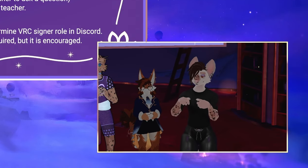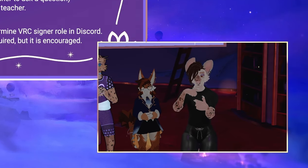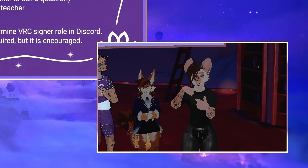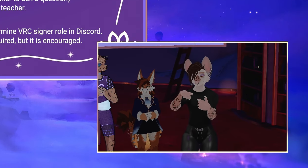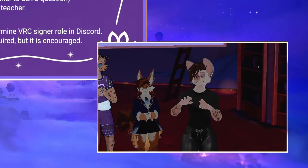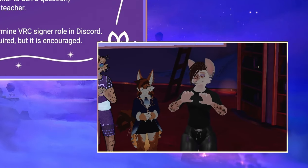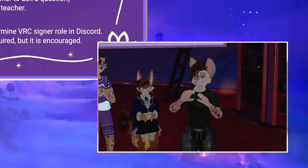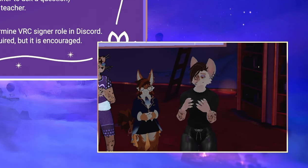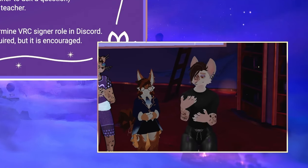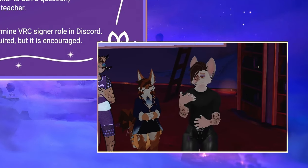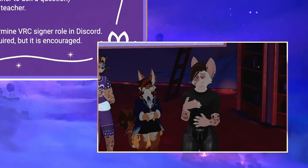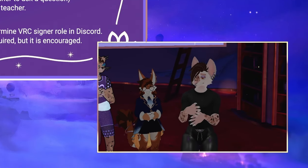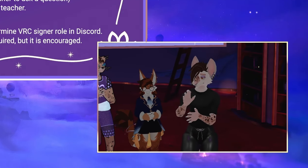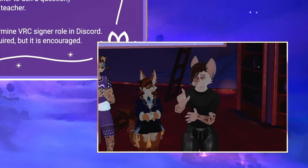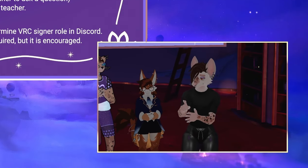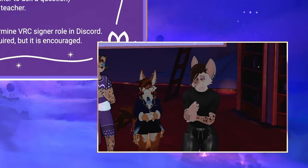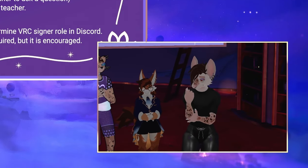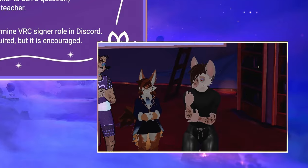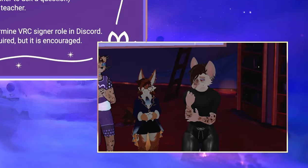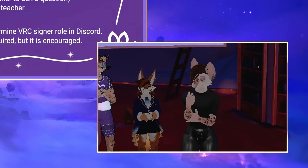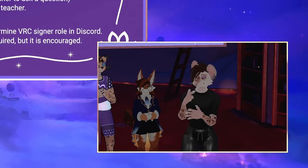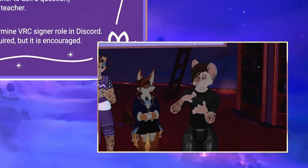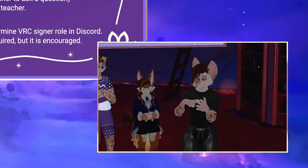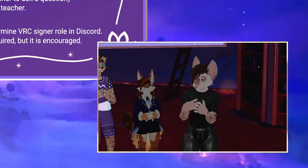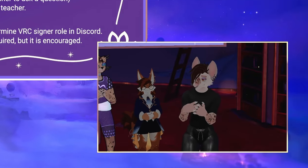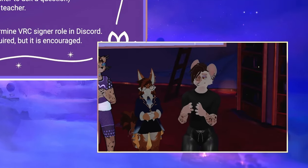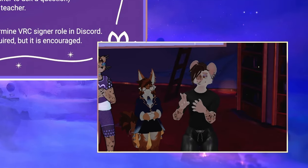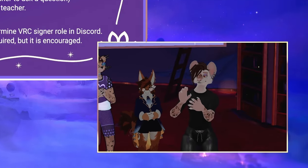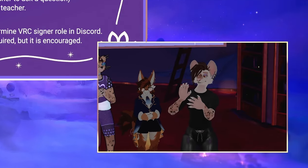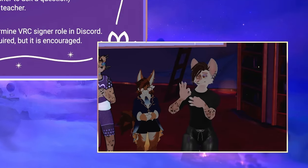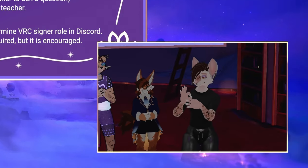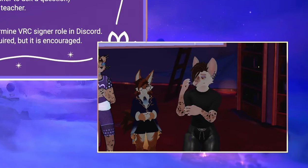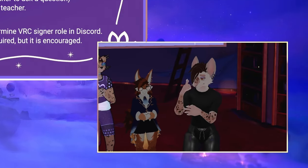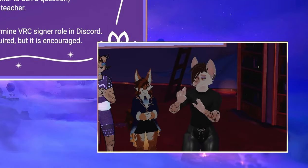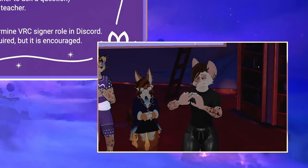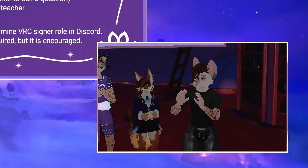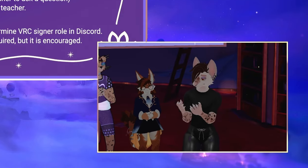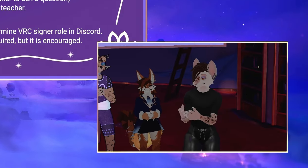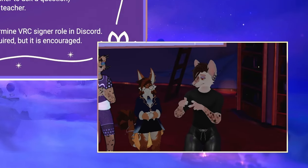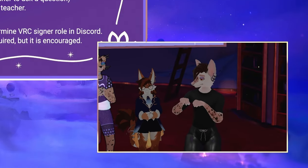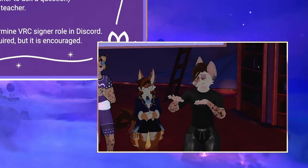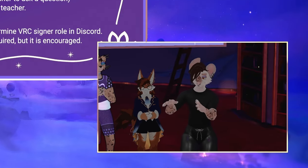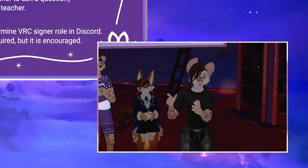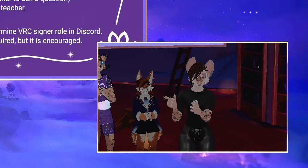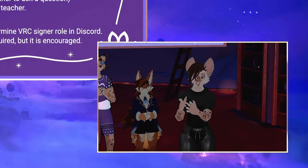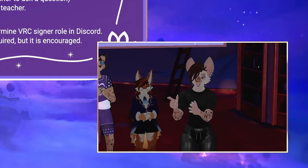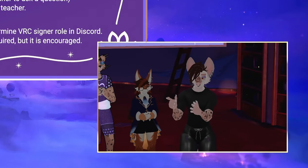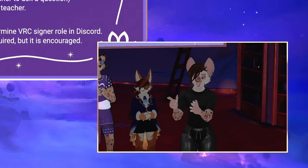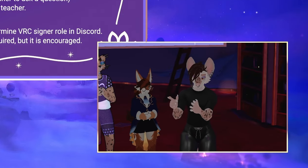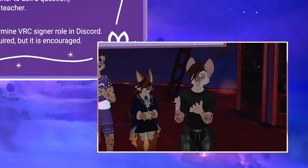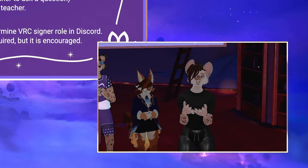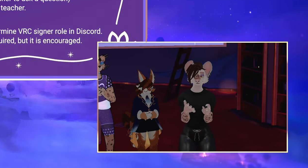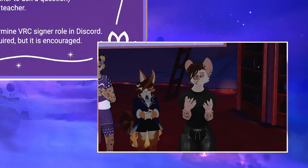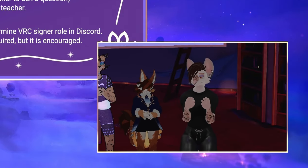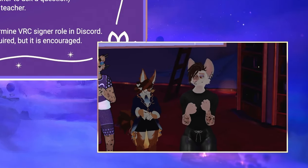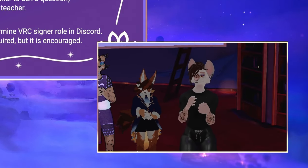make sure everybody is held accountable to the rules that we've set, so we need you to be in the Discord to join the class.